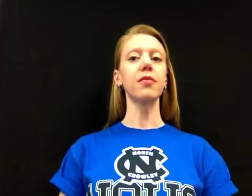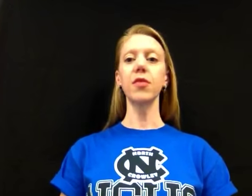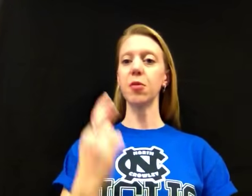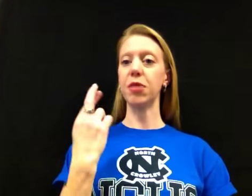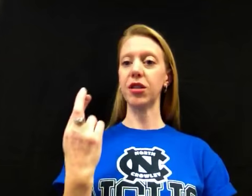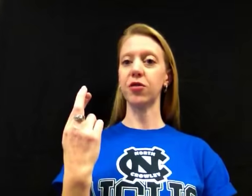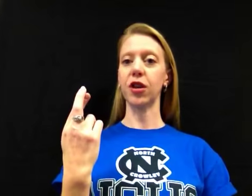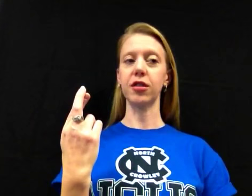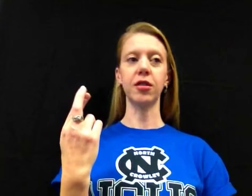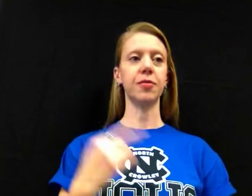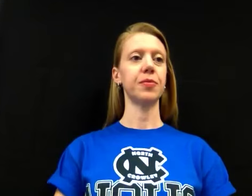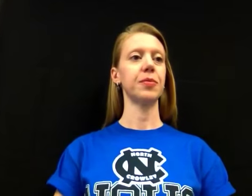Best friend.